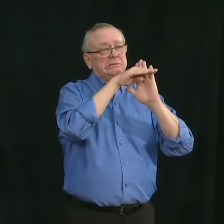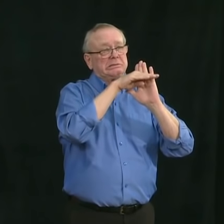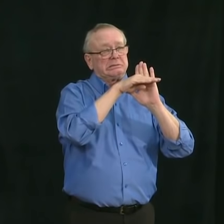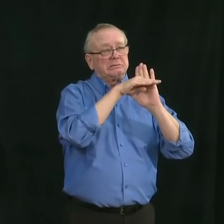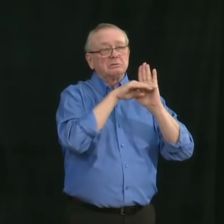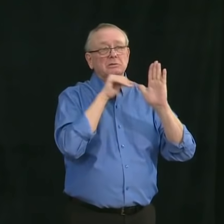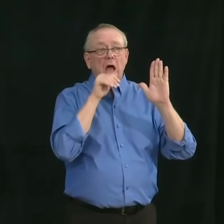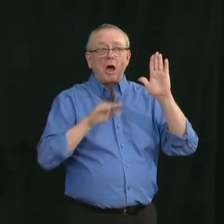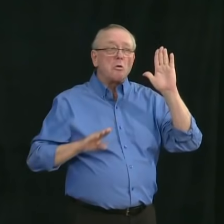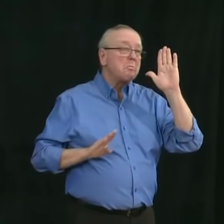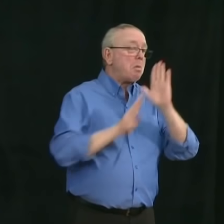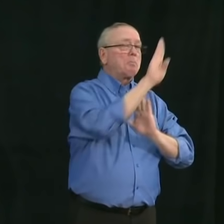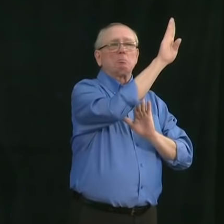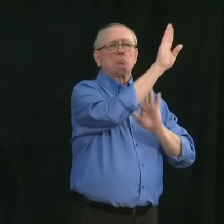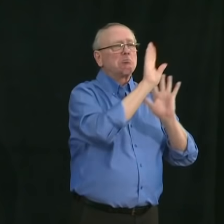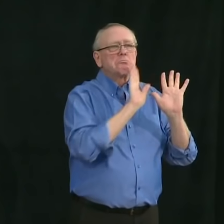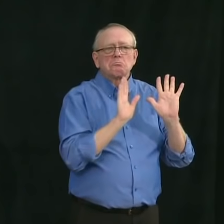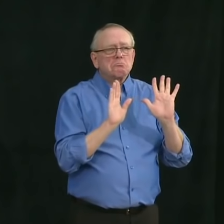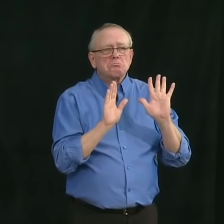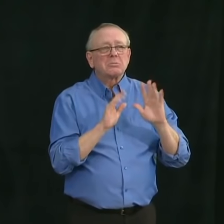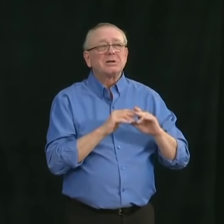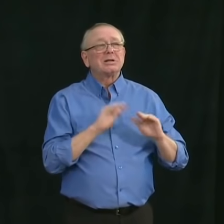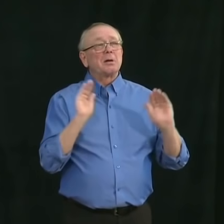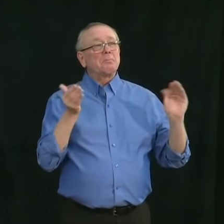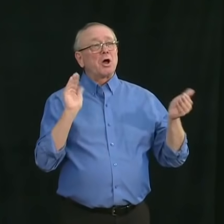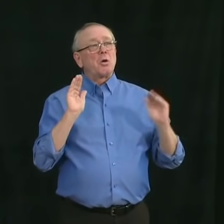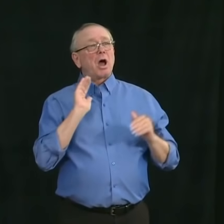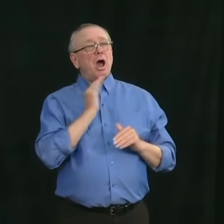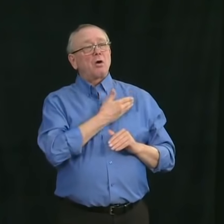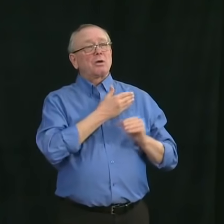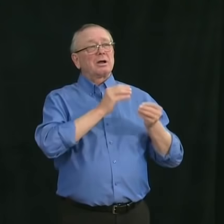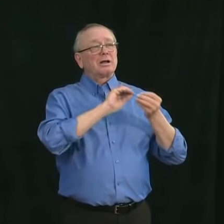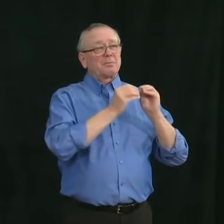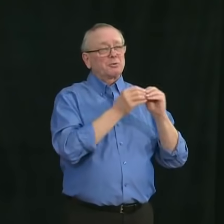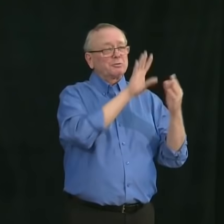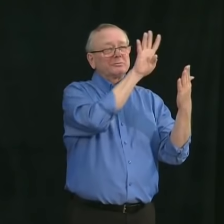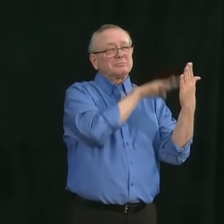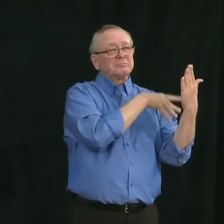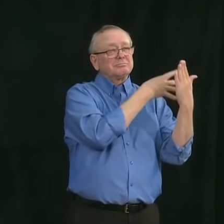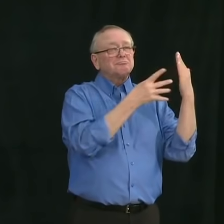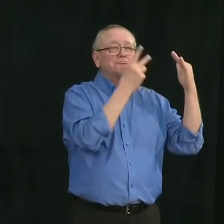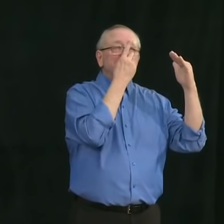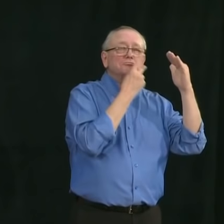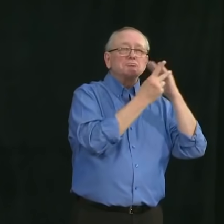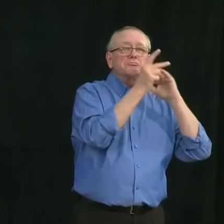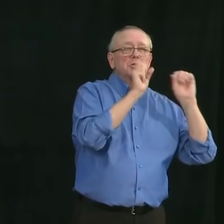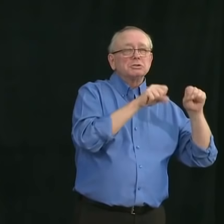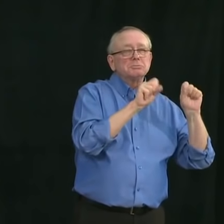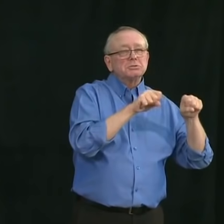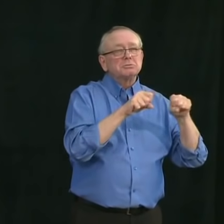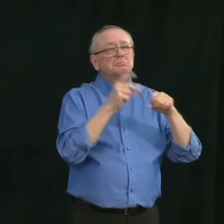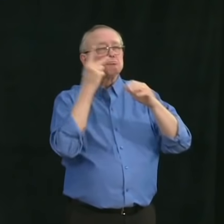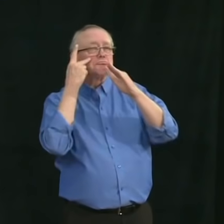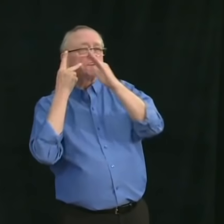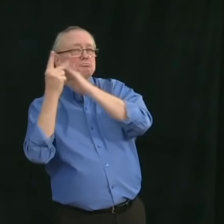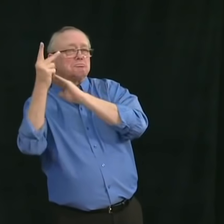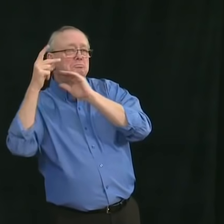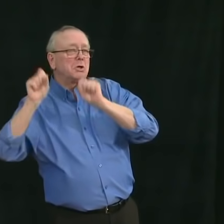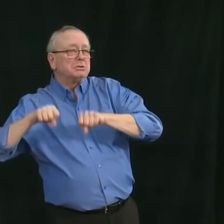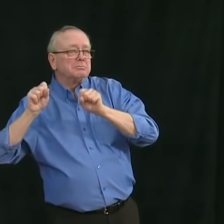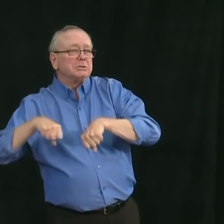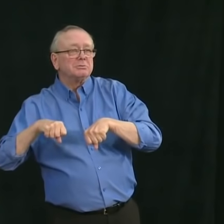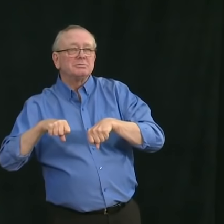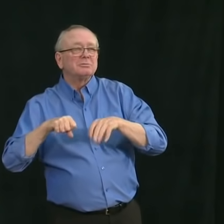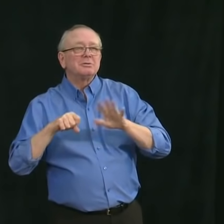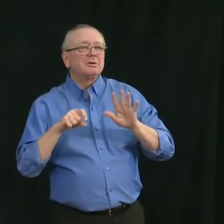that provinces like Ontario or Quebec have seen, if we had seen the same kind of spread in Alberta, we would absolutely